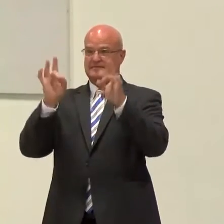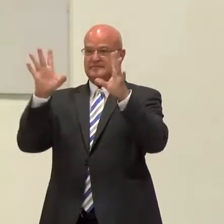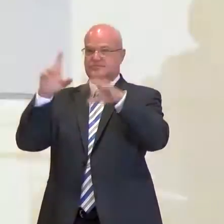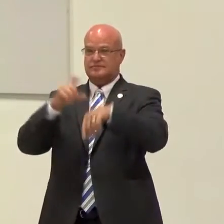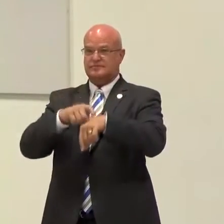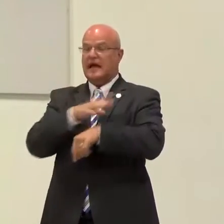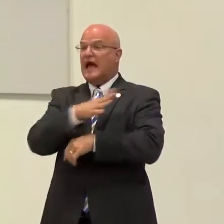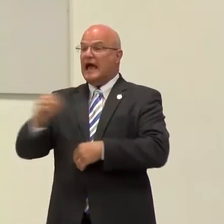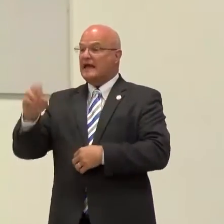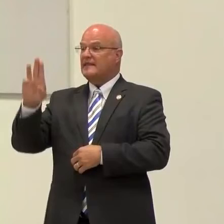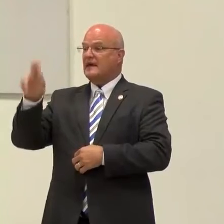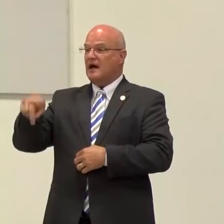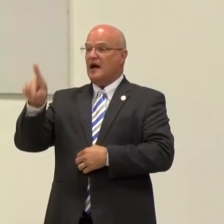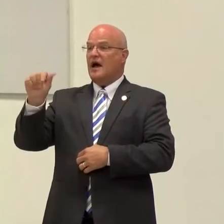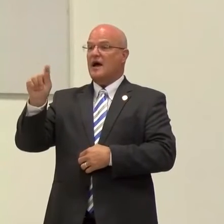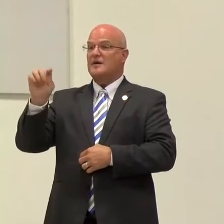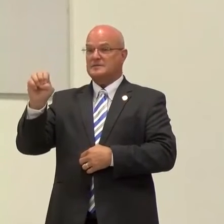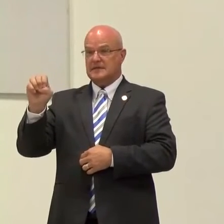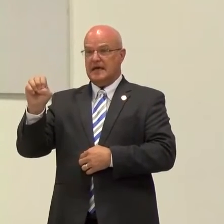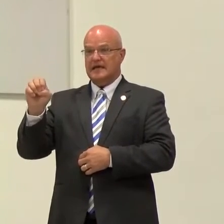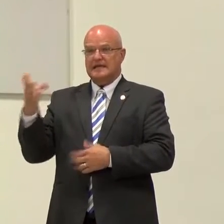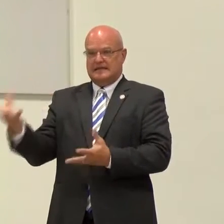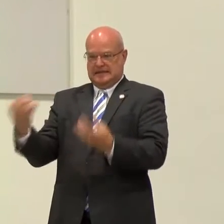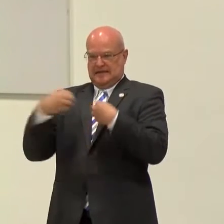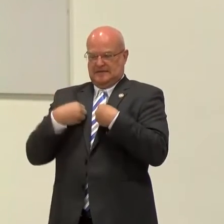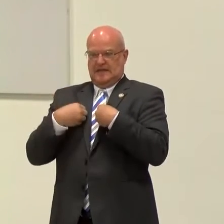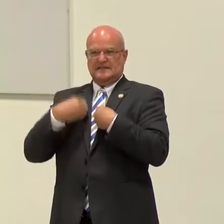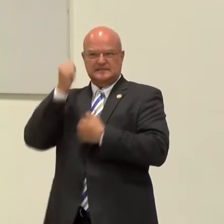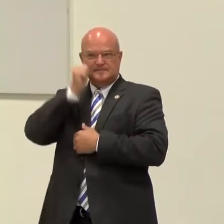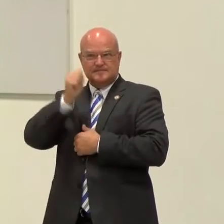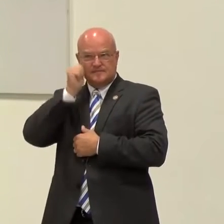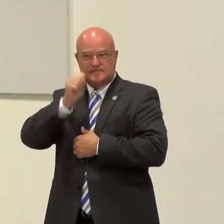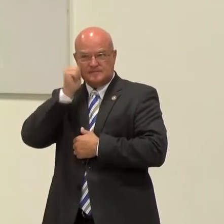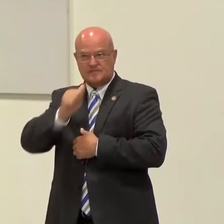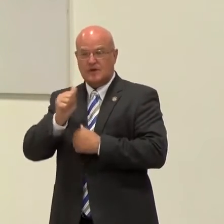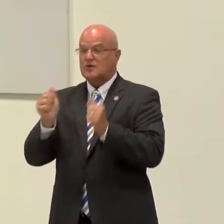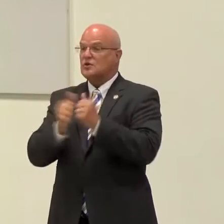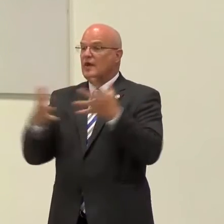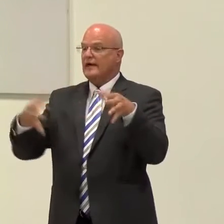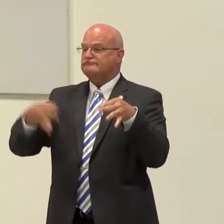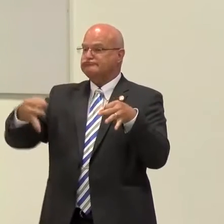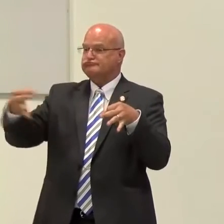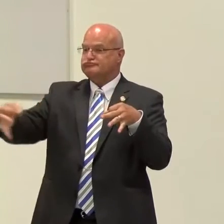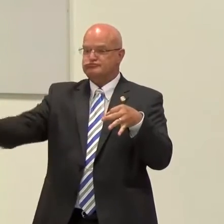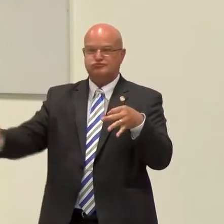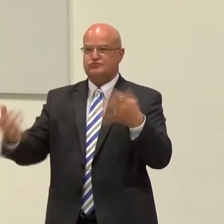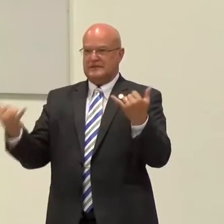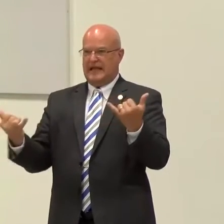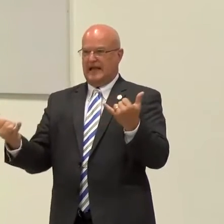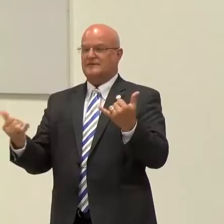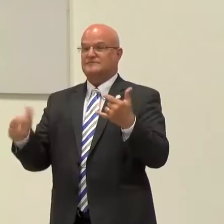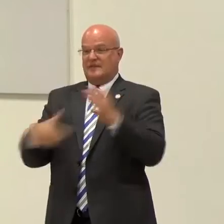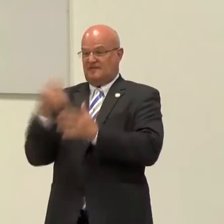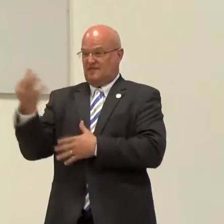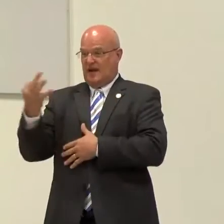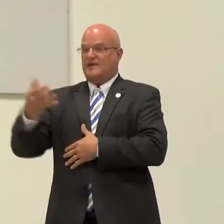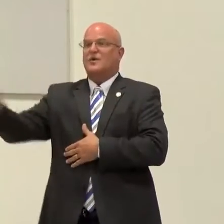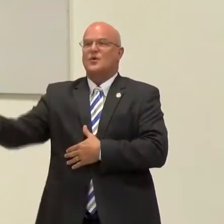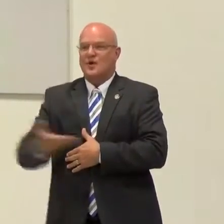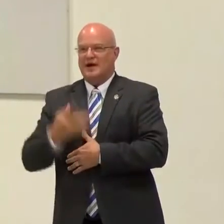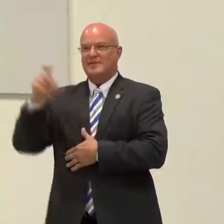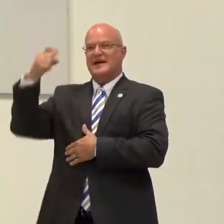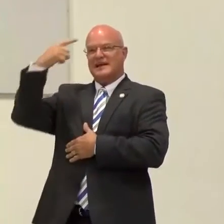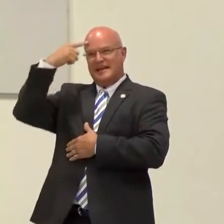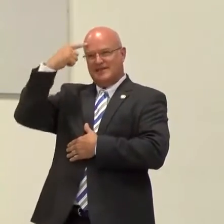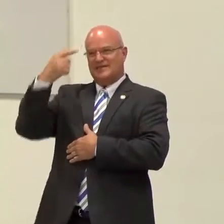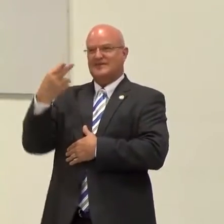the updates that he and his staff are able to give us. And so without further ado, for our update today on this Friday, we welcome Governor